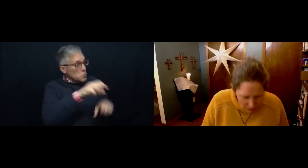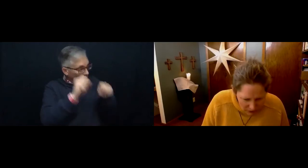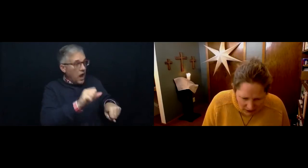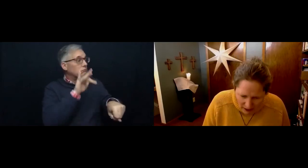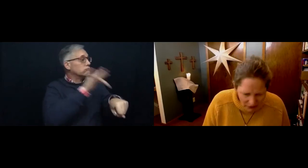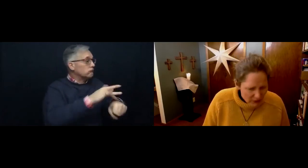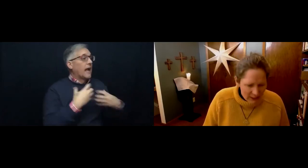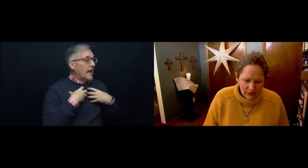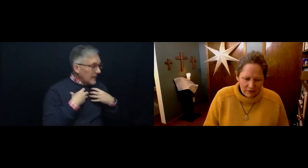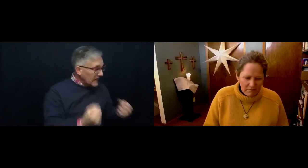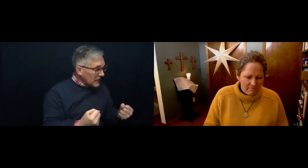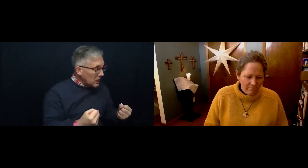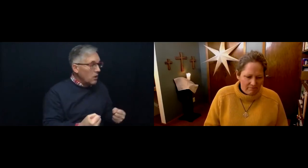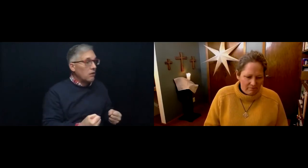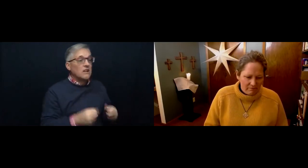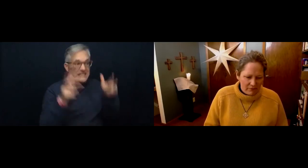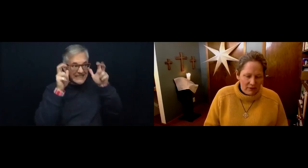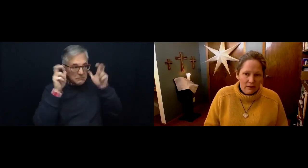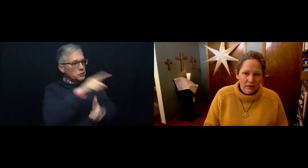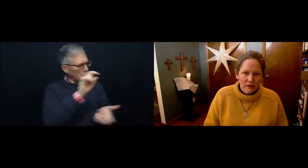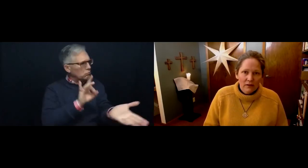But you did not trust it.